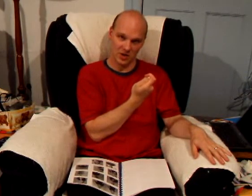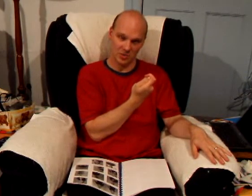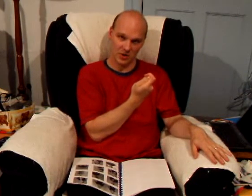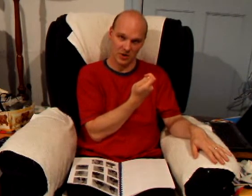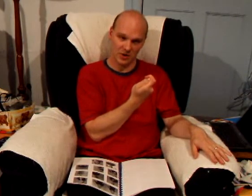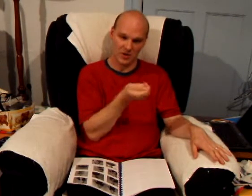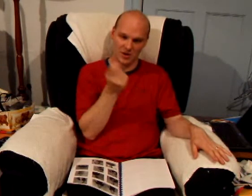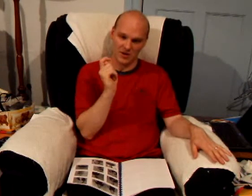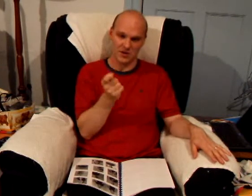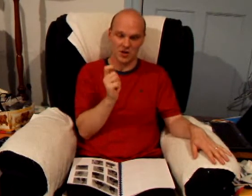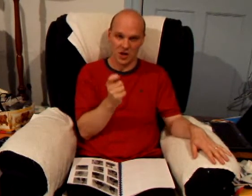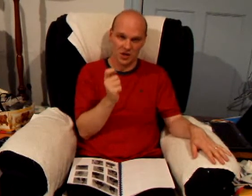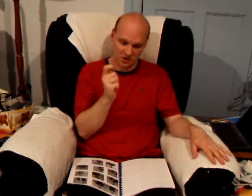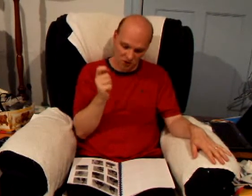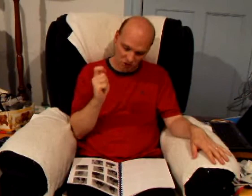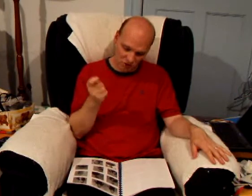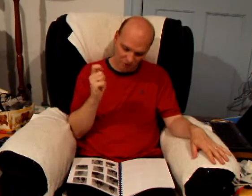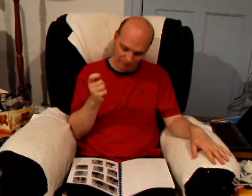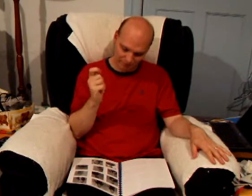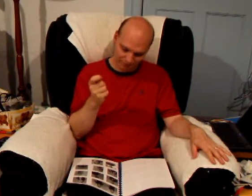top. And just shaken. Soon.